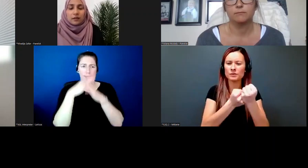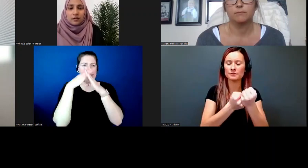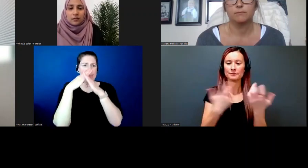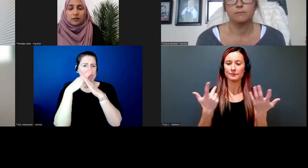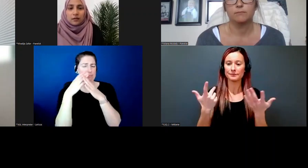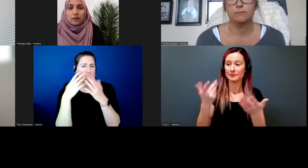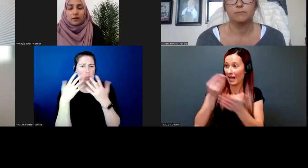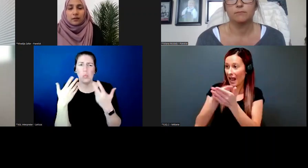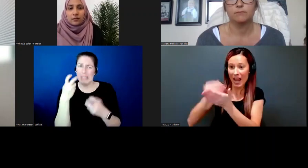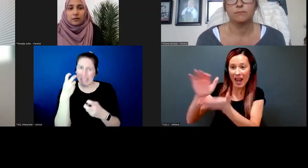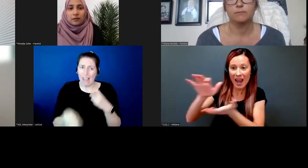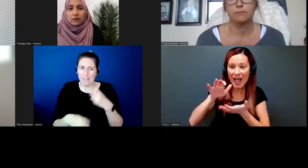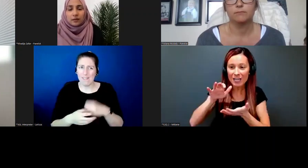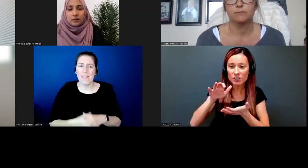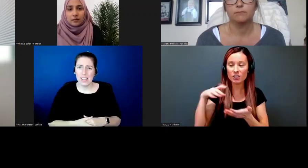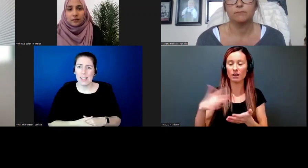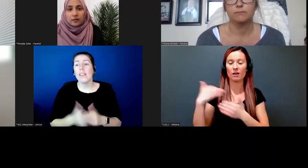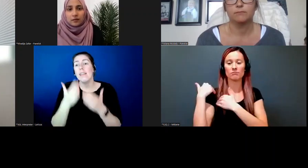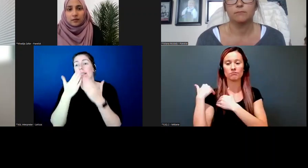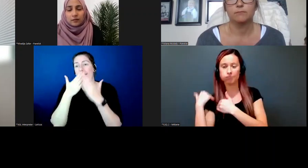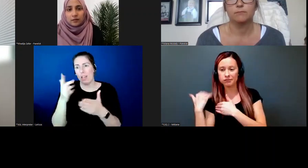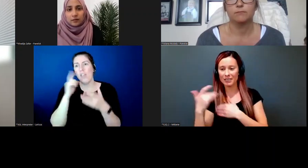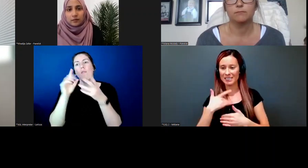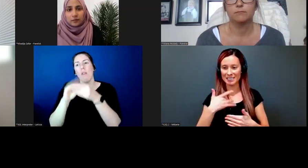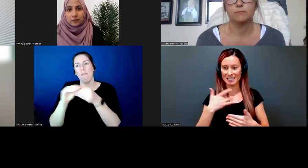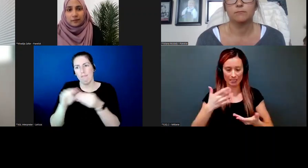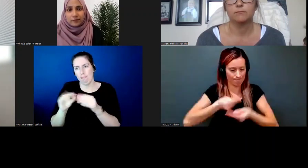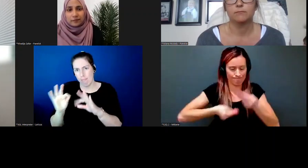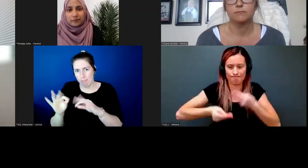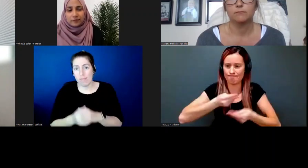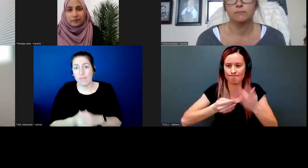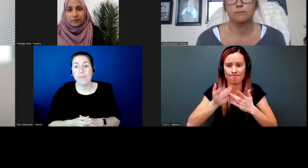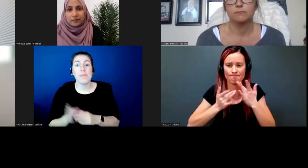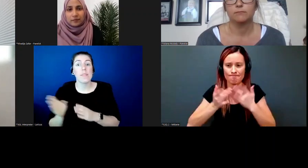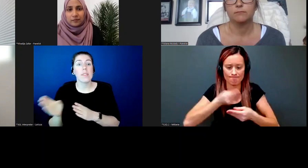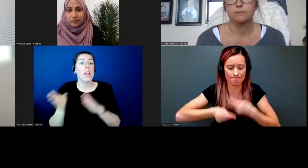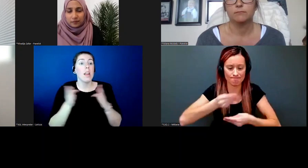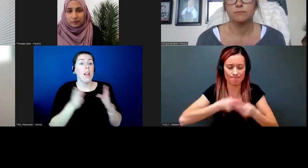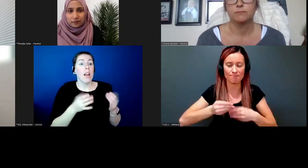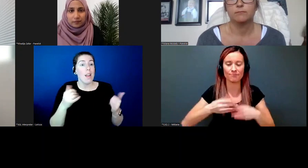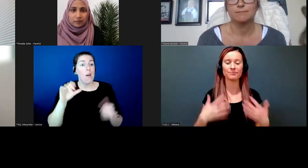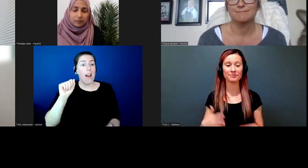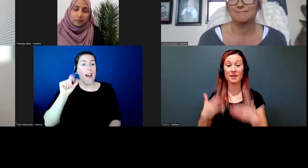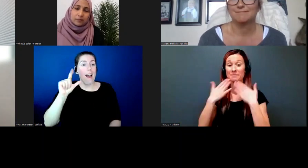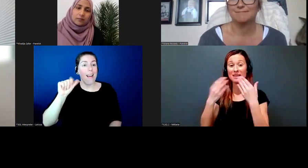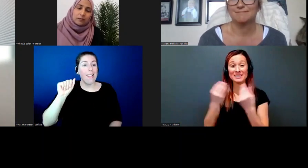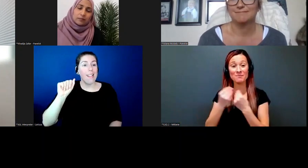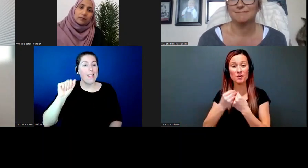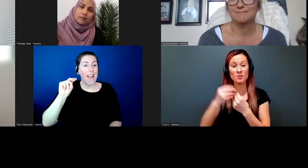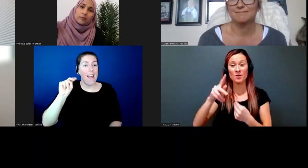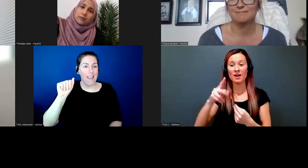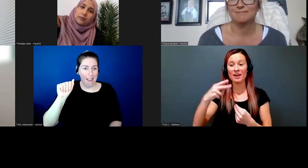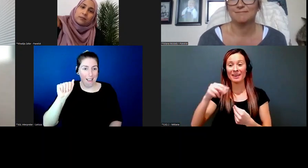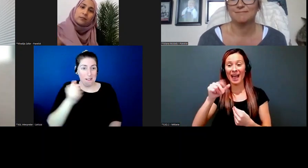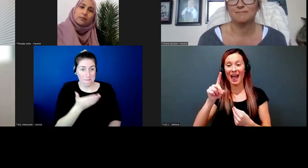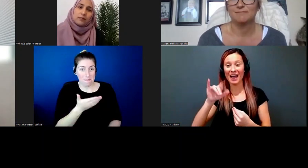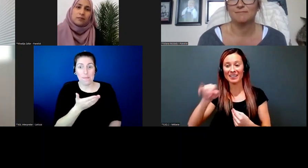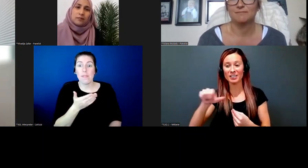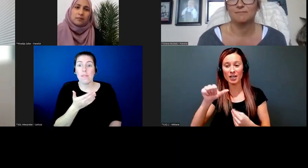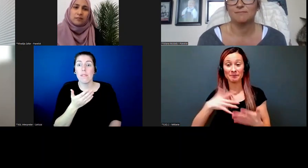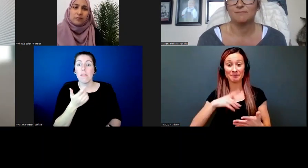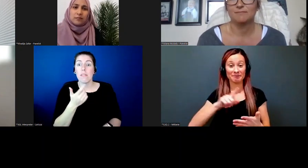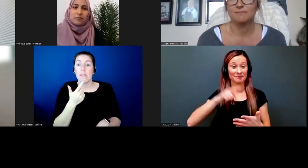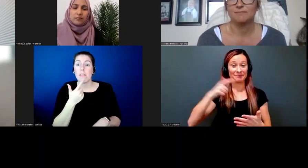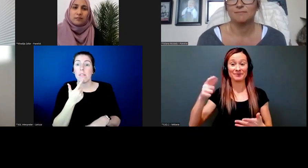immense. Thank you, Khadija. We are going to move to Alana, and we actually are going